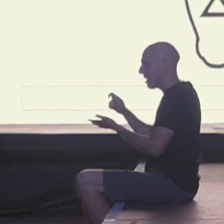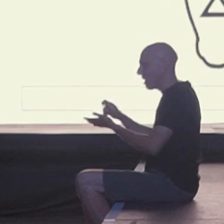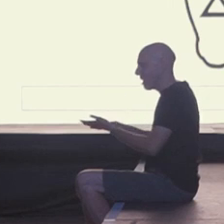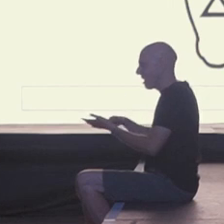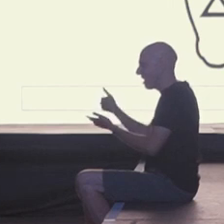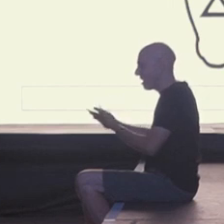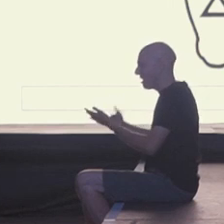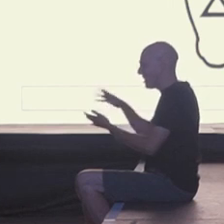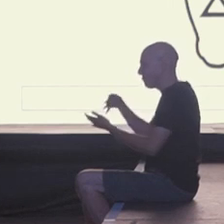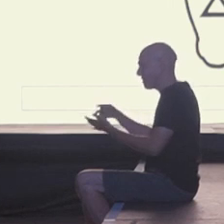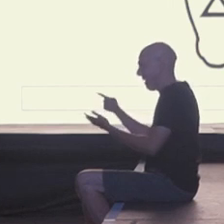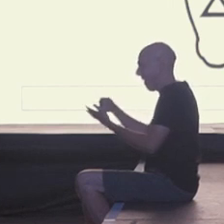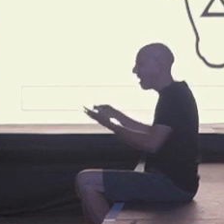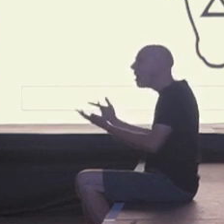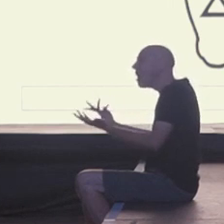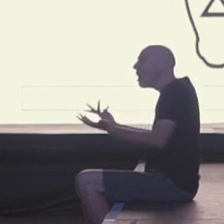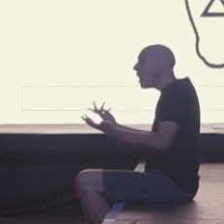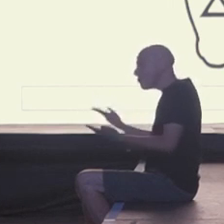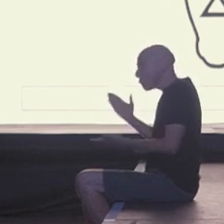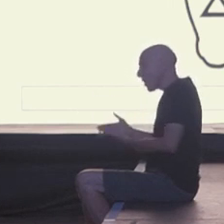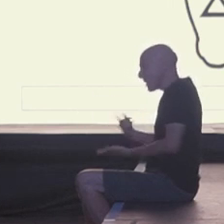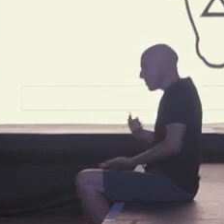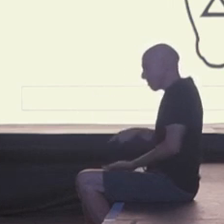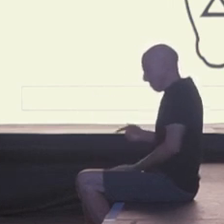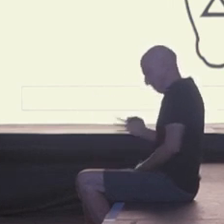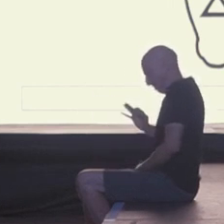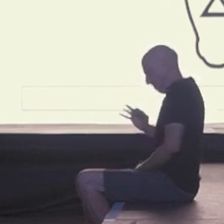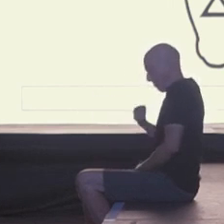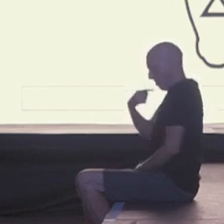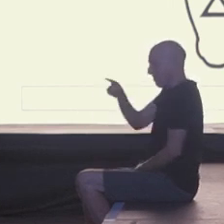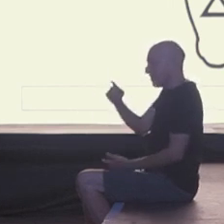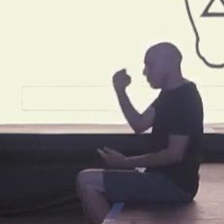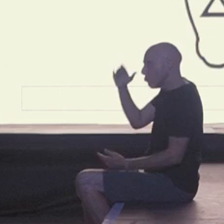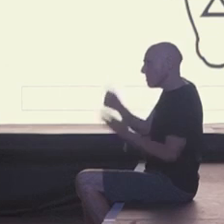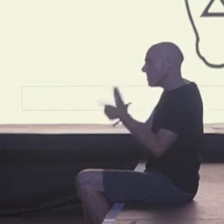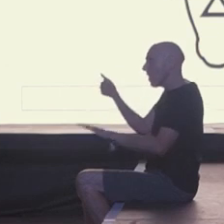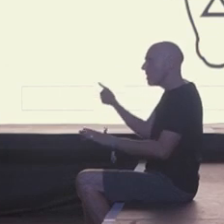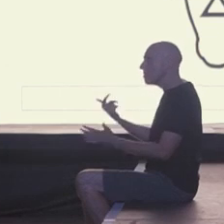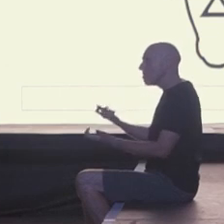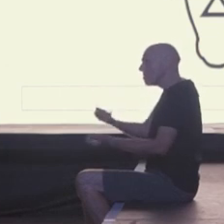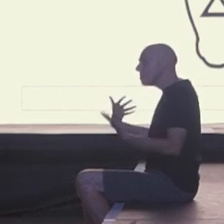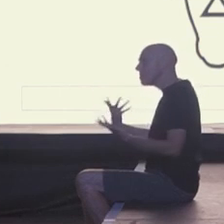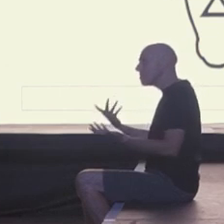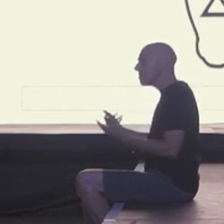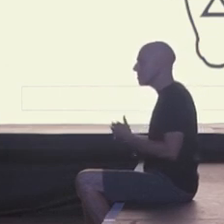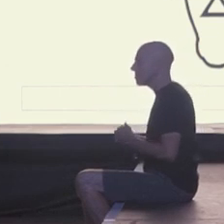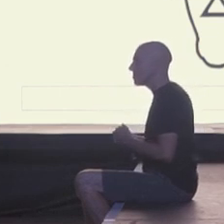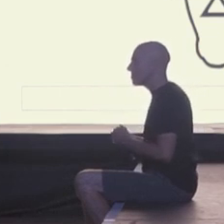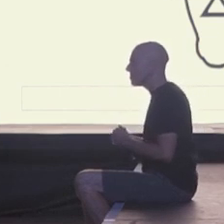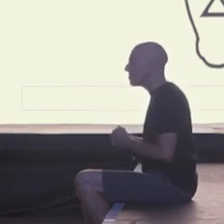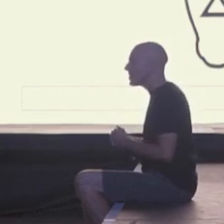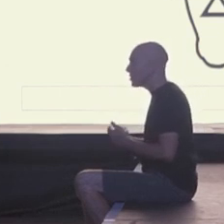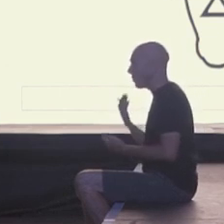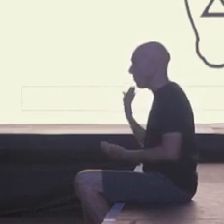hell's a spreadsheet? So it'd be really nice to have some people who have some level of business background to actually do some proper management of stuff for us.